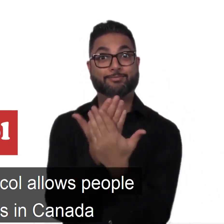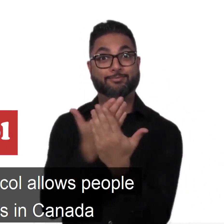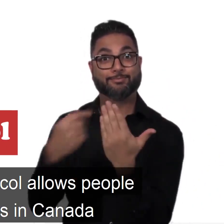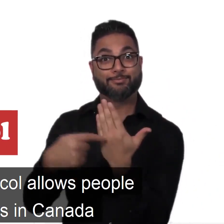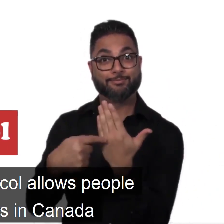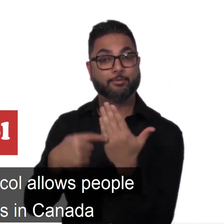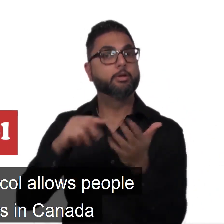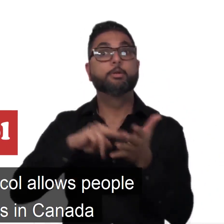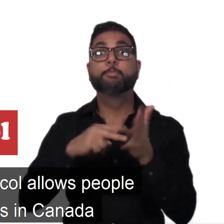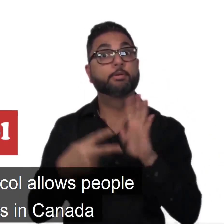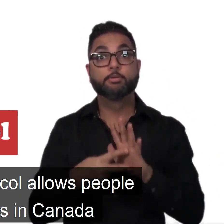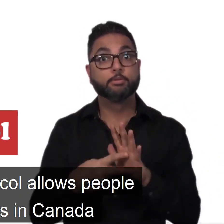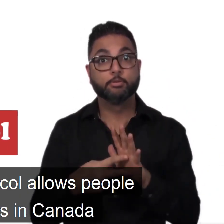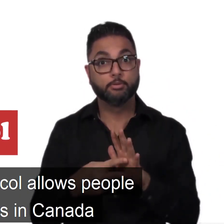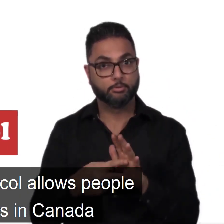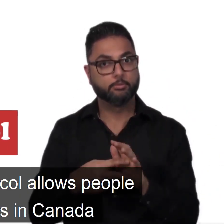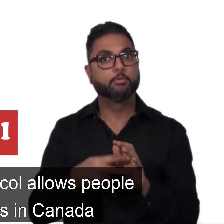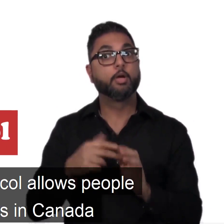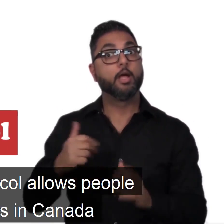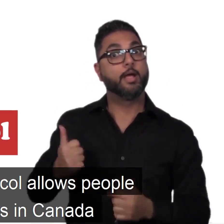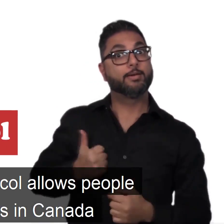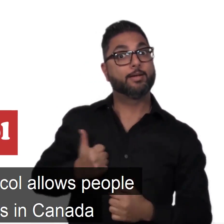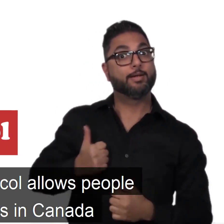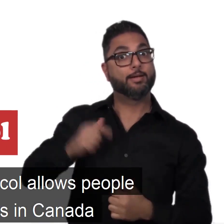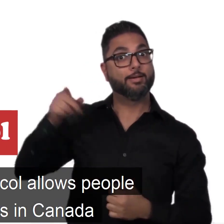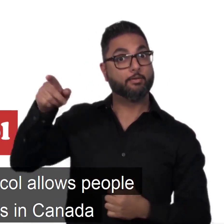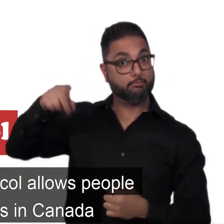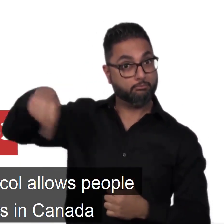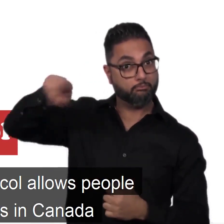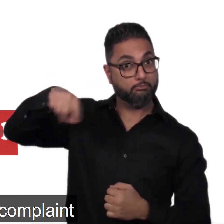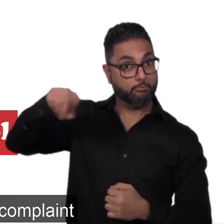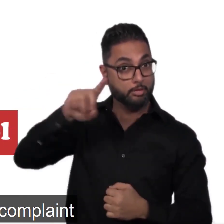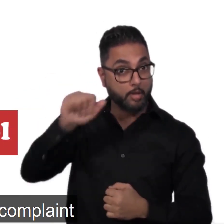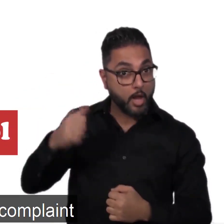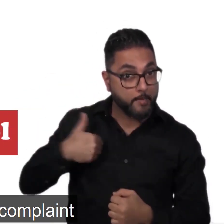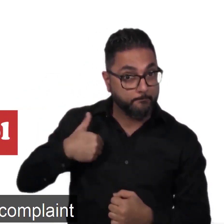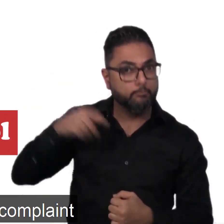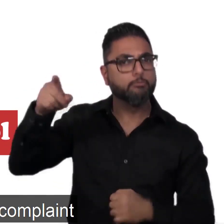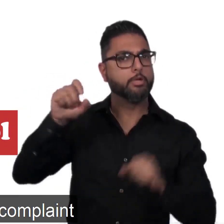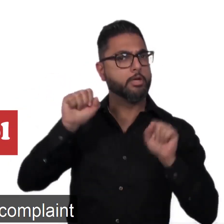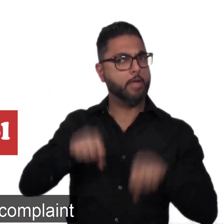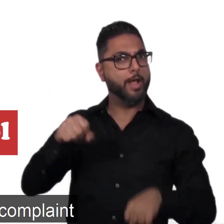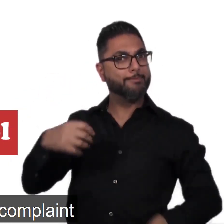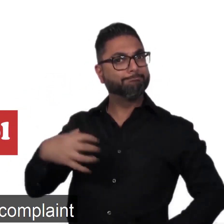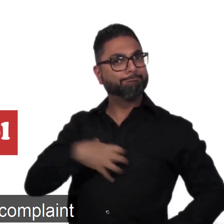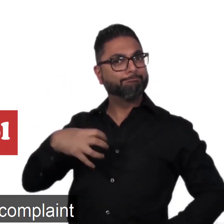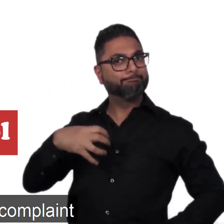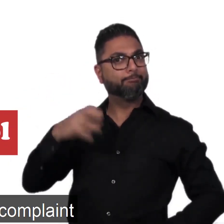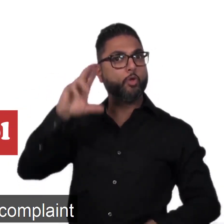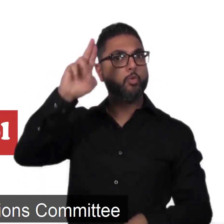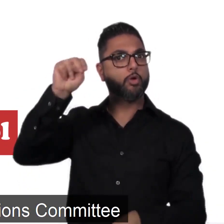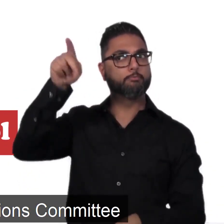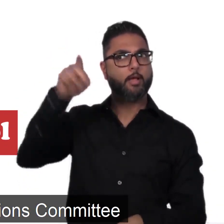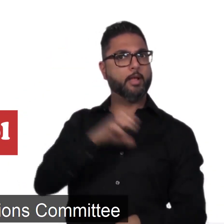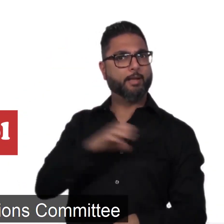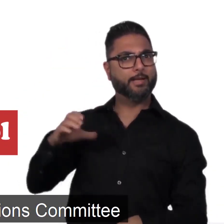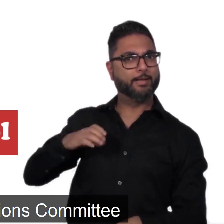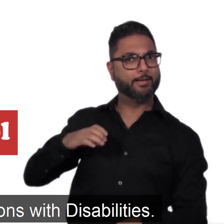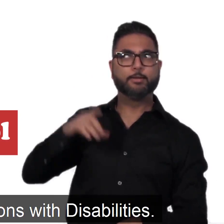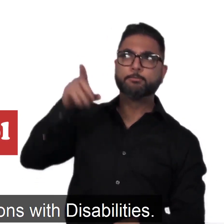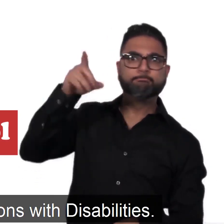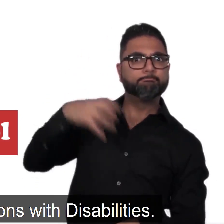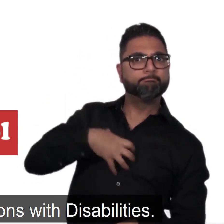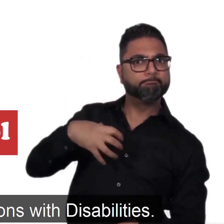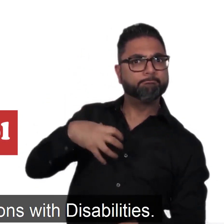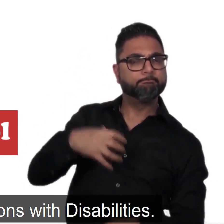The Optional Protocol allows people with disabilities in Canada the opportunity to make a complaint to the UN Committee